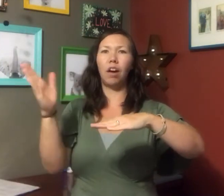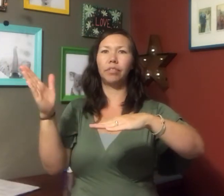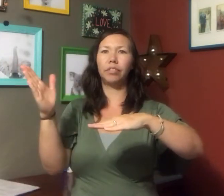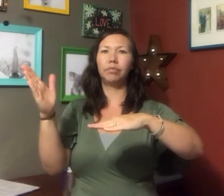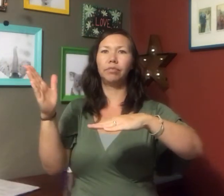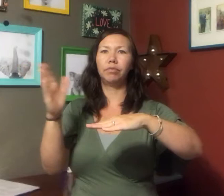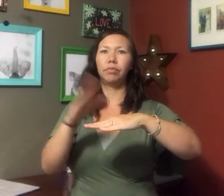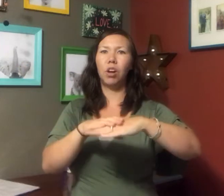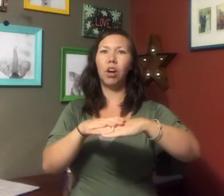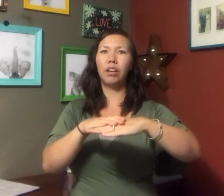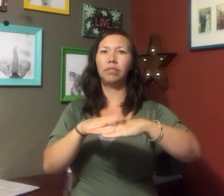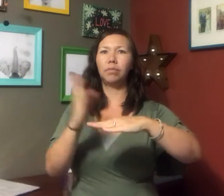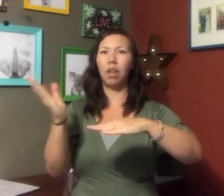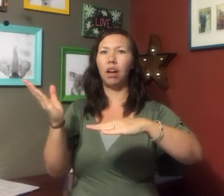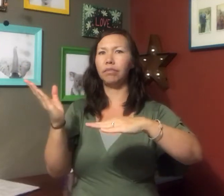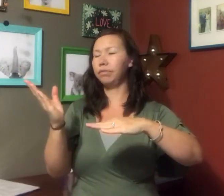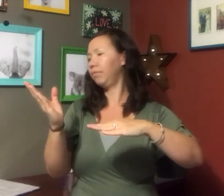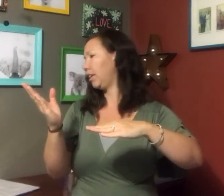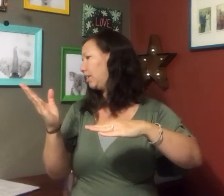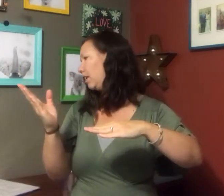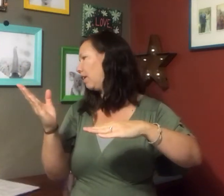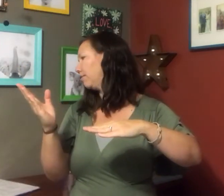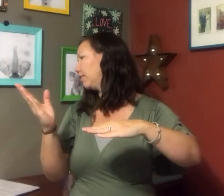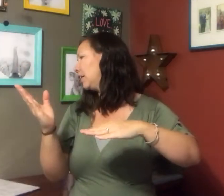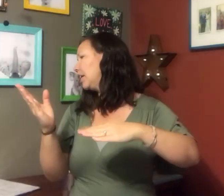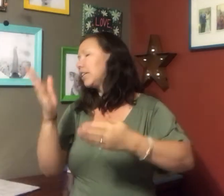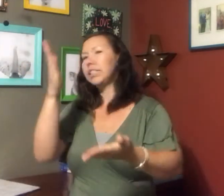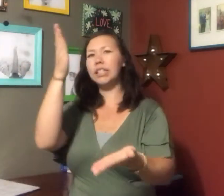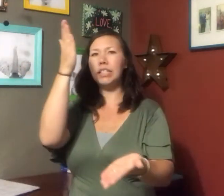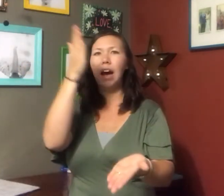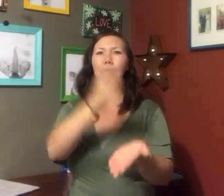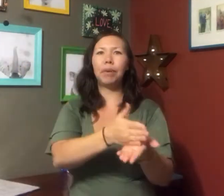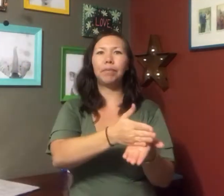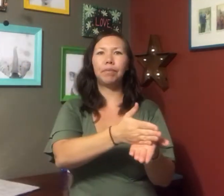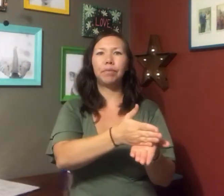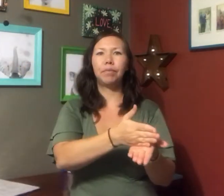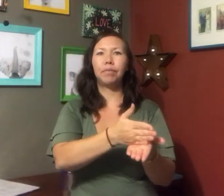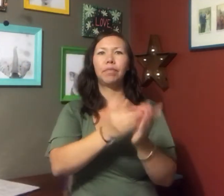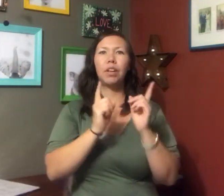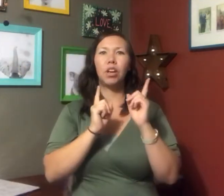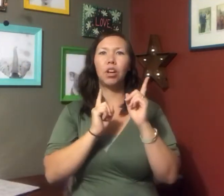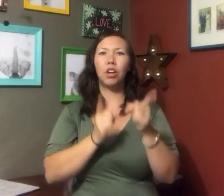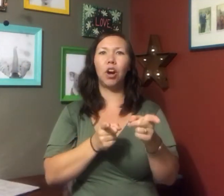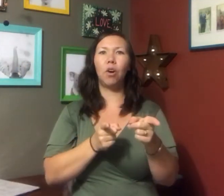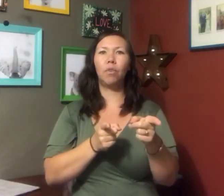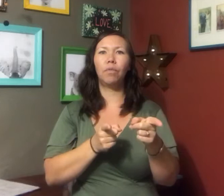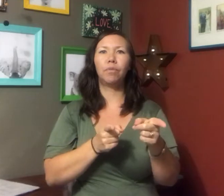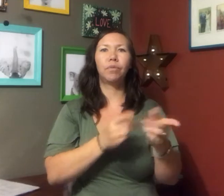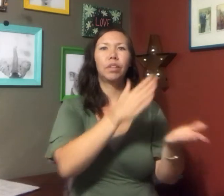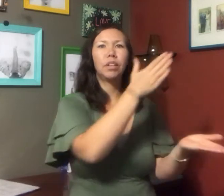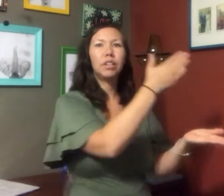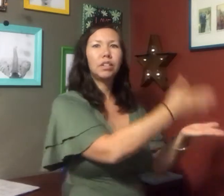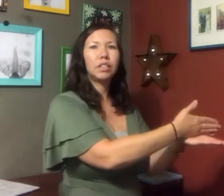off, on, off. Easy enough. Stop, go.